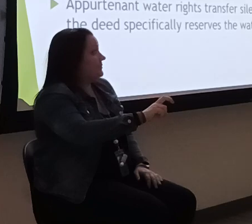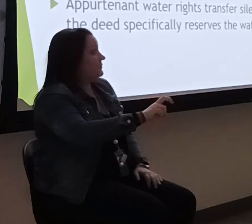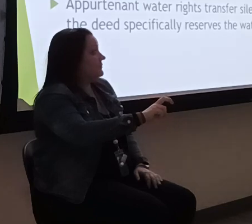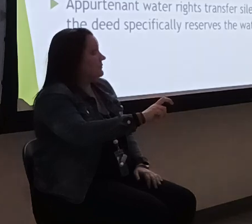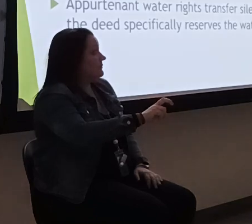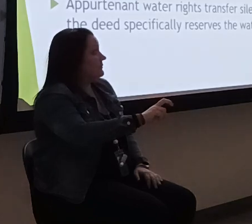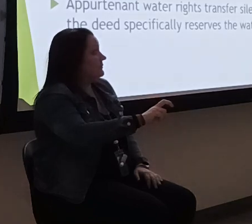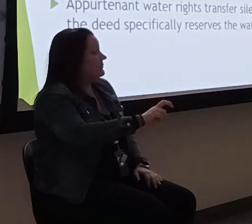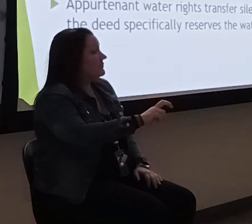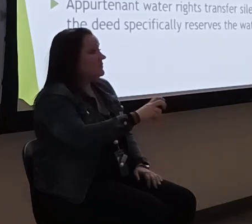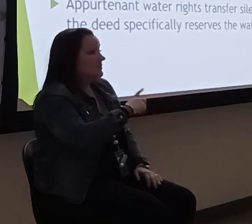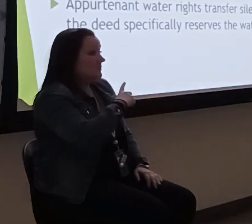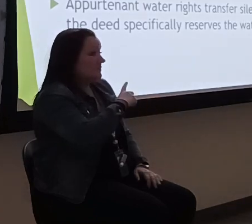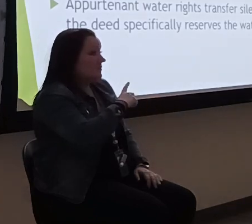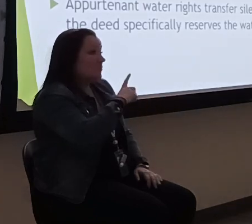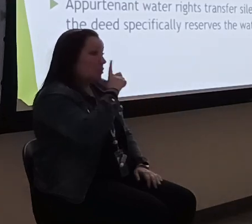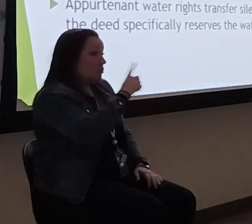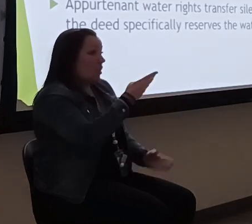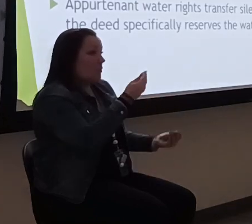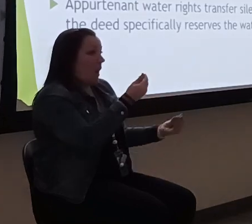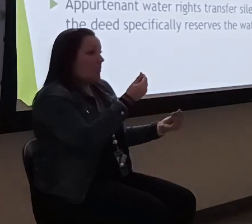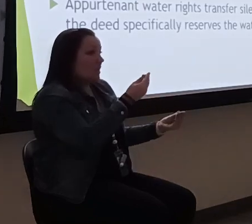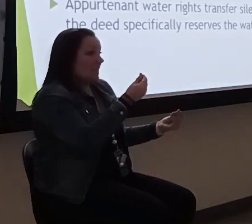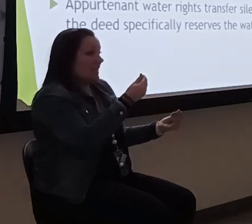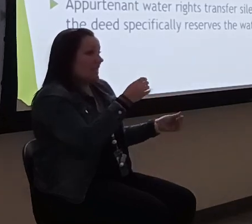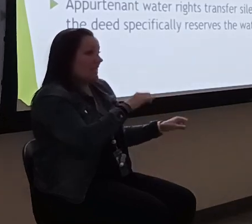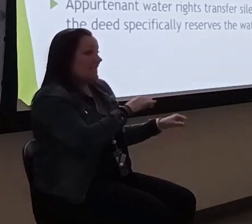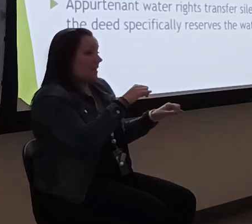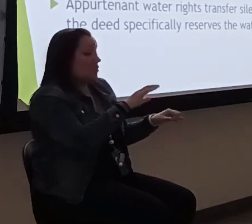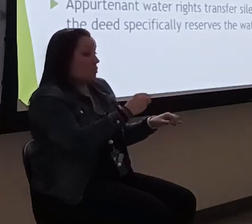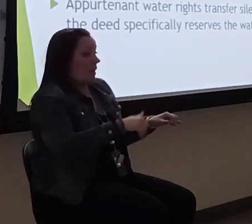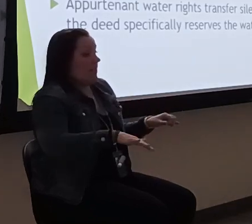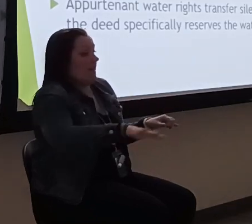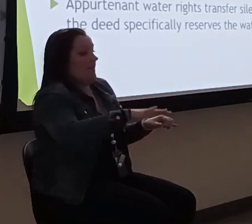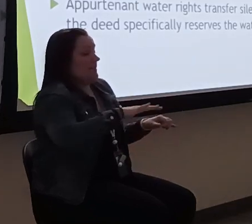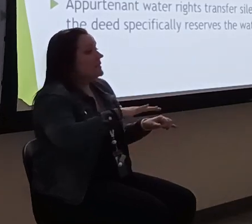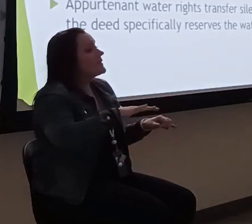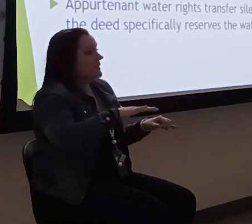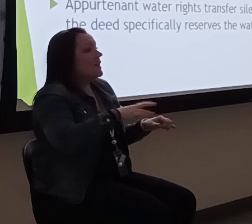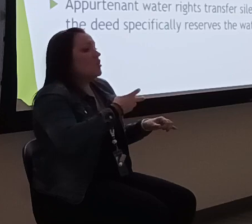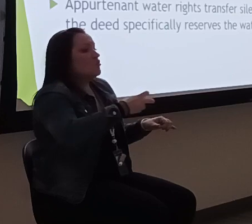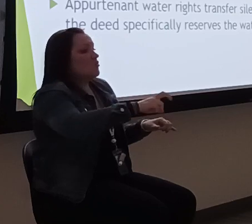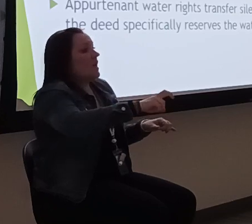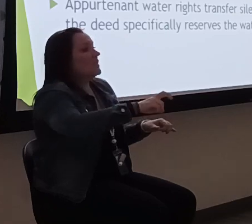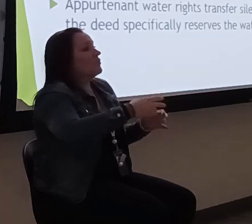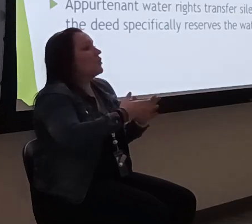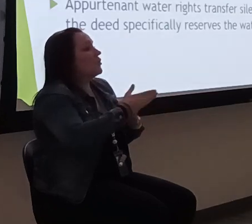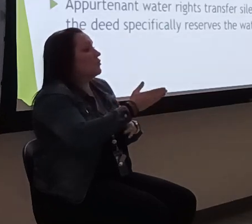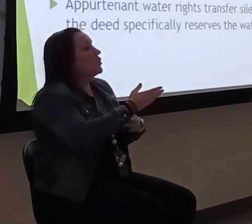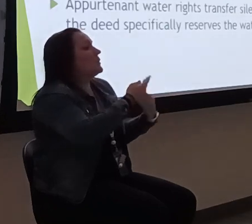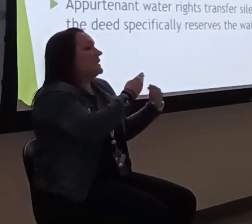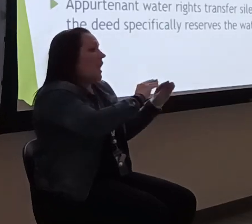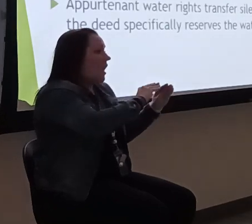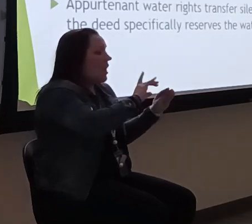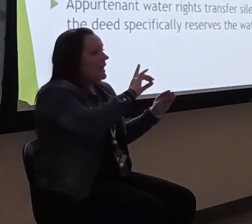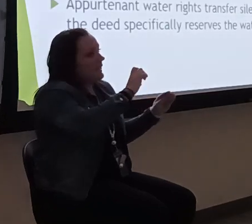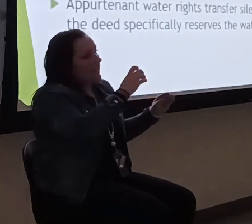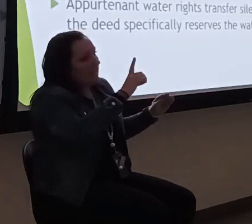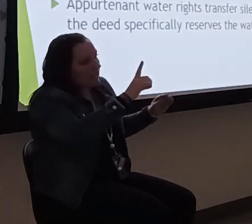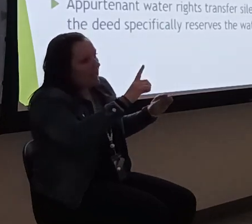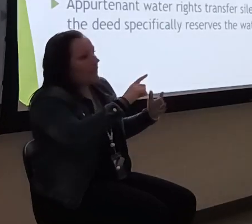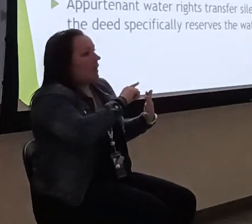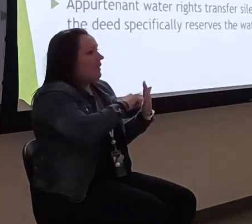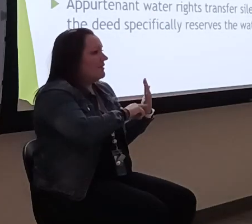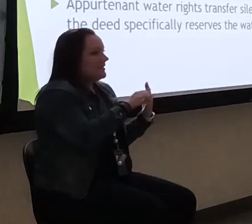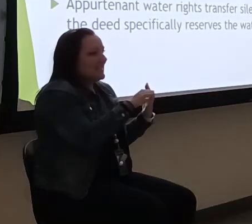water rights are considered to be real property, just like your land. They're transferred by deed in substantially the same way your